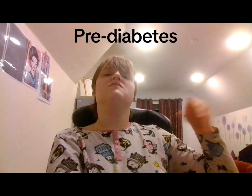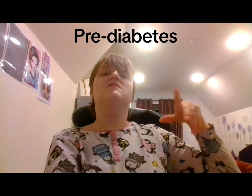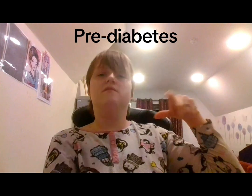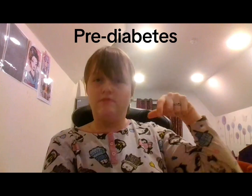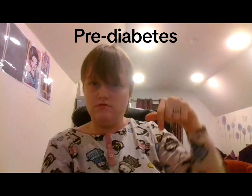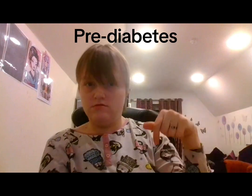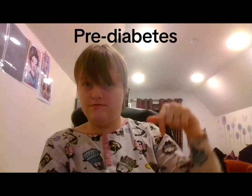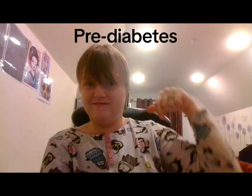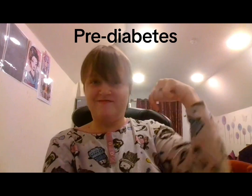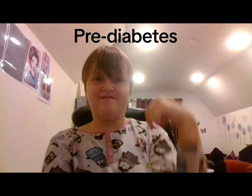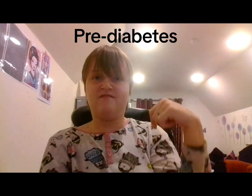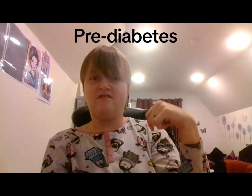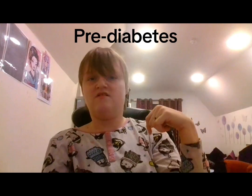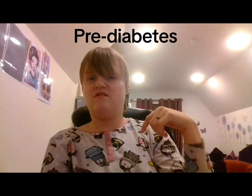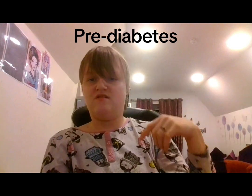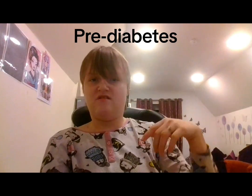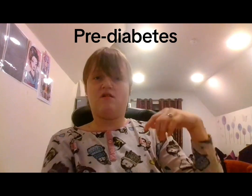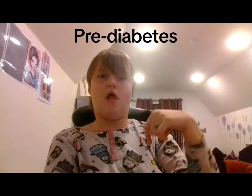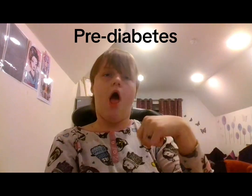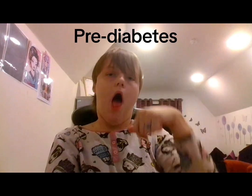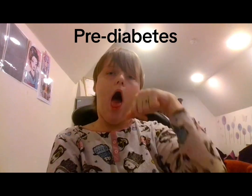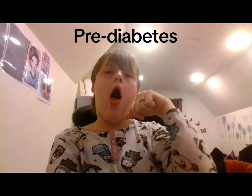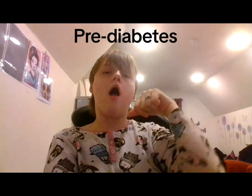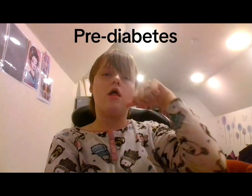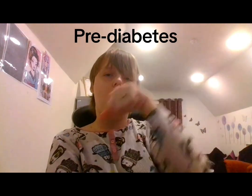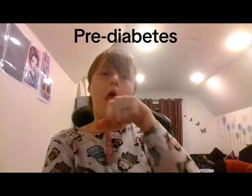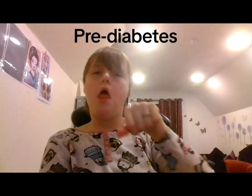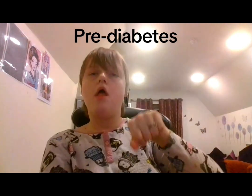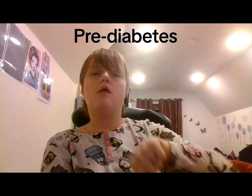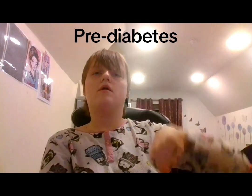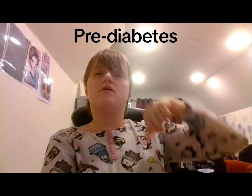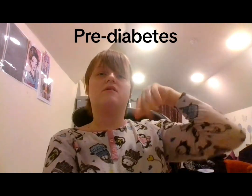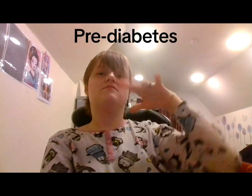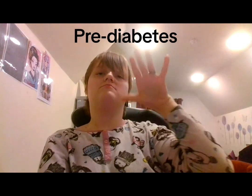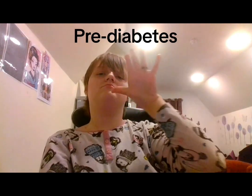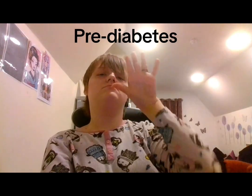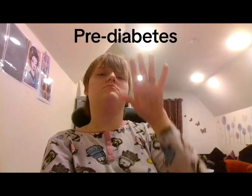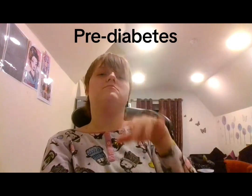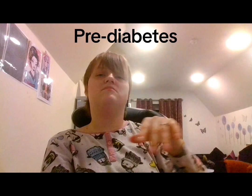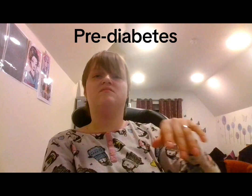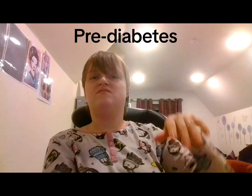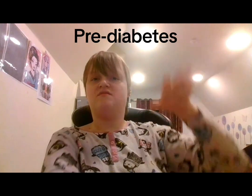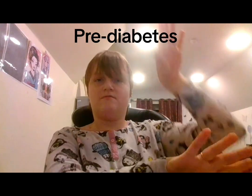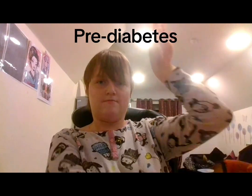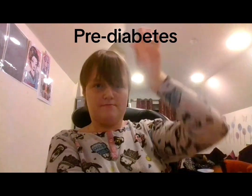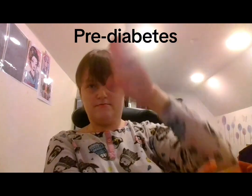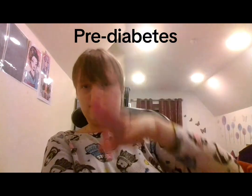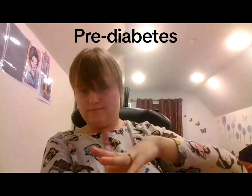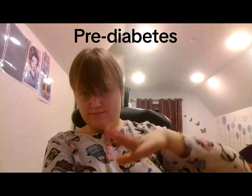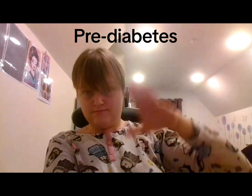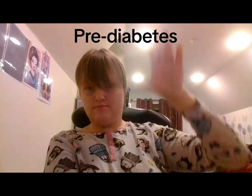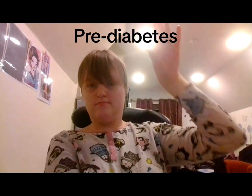that by changing some of your food and drink choices, you can reduce your risk of type